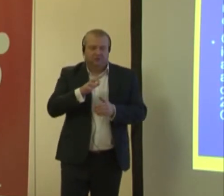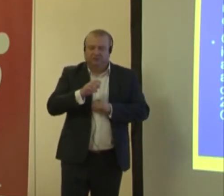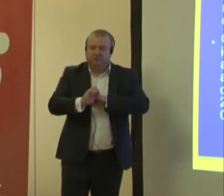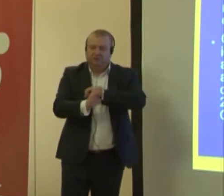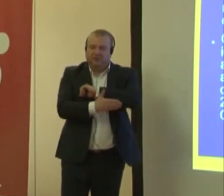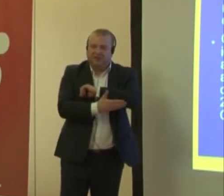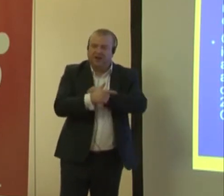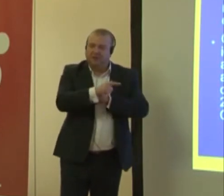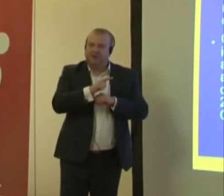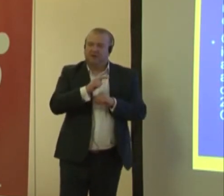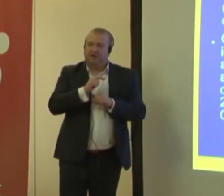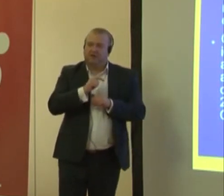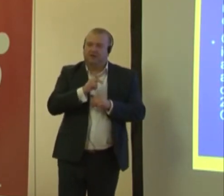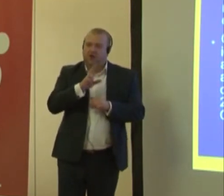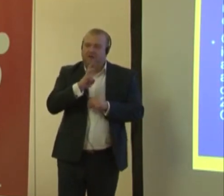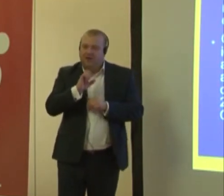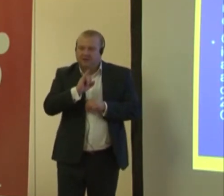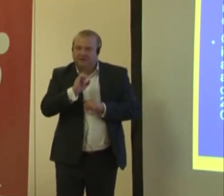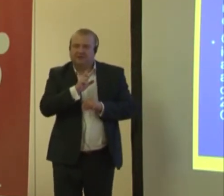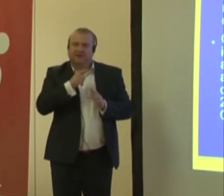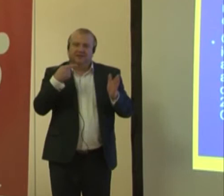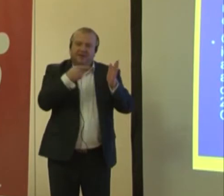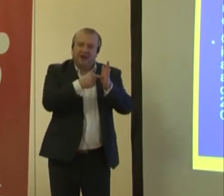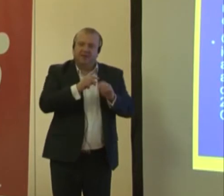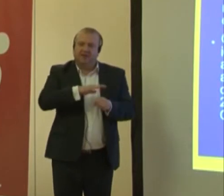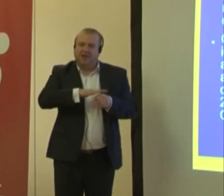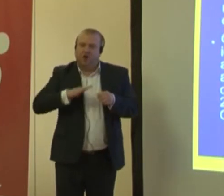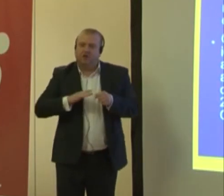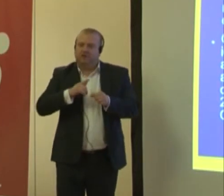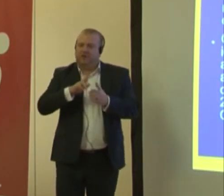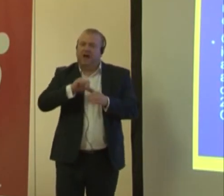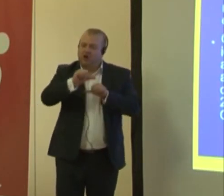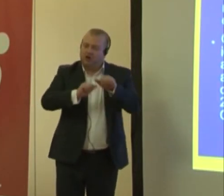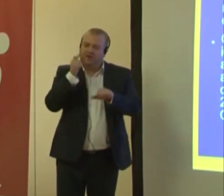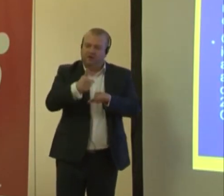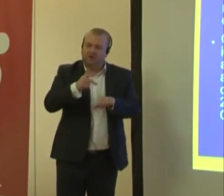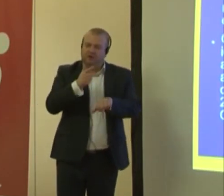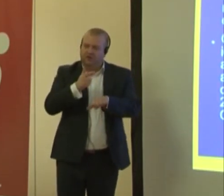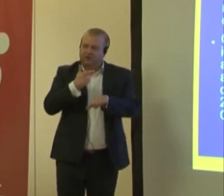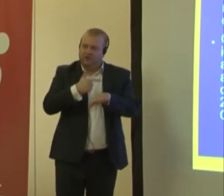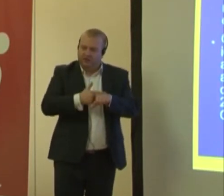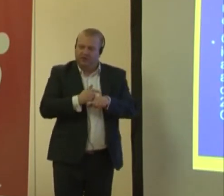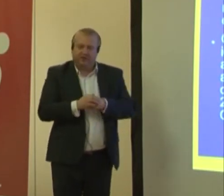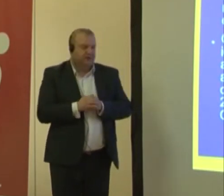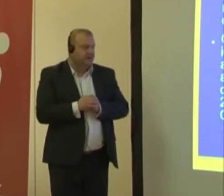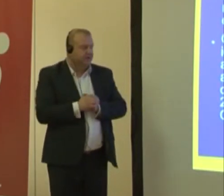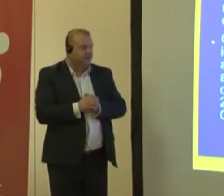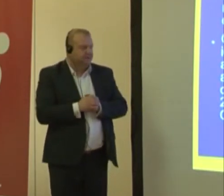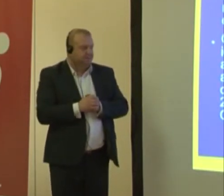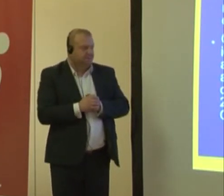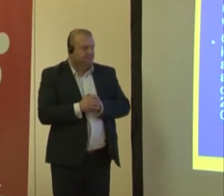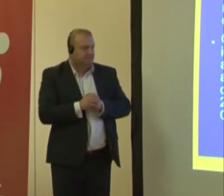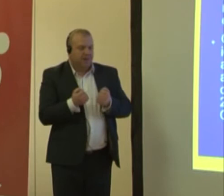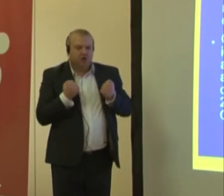2020 that says social inclusion is a priority. So we are strongly in line with